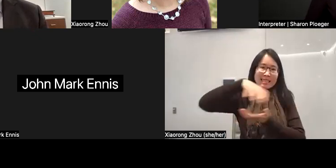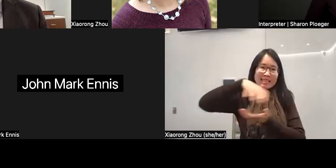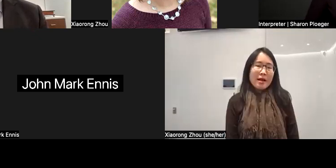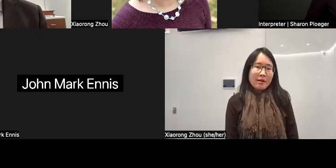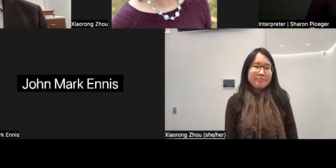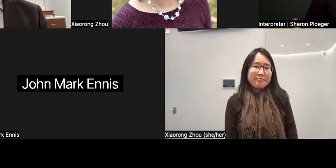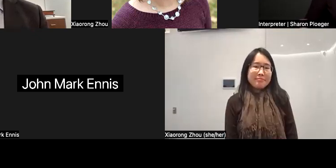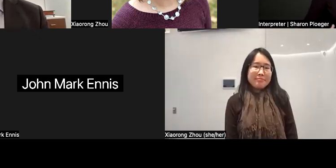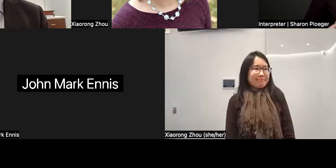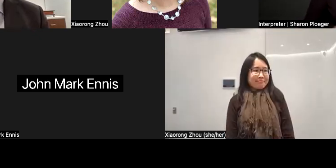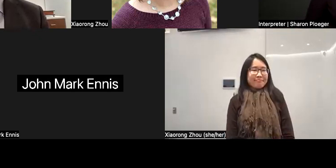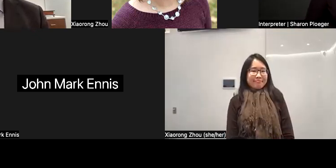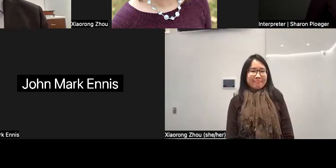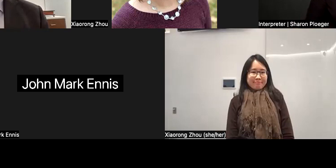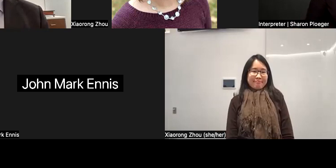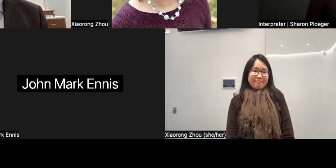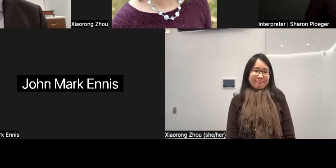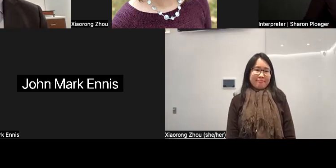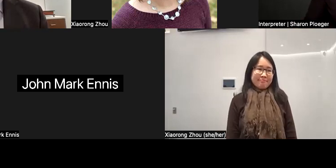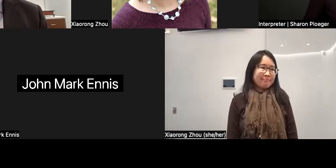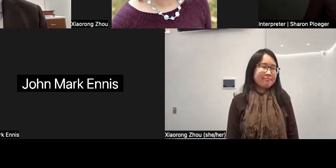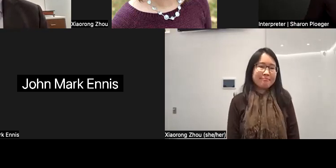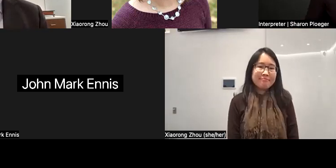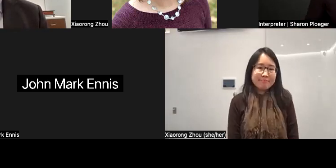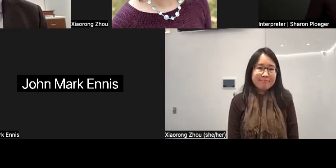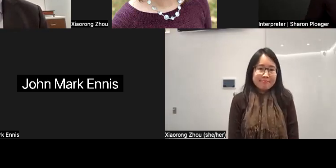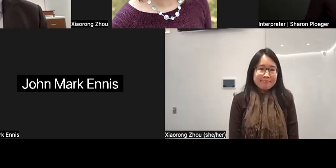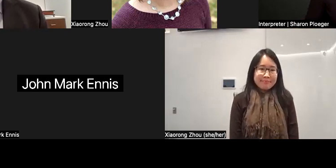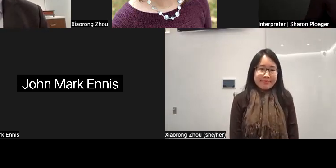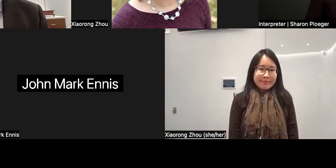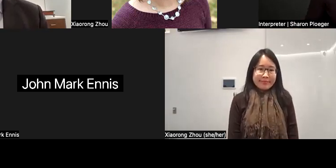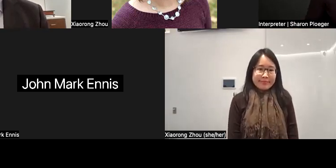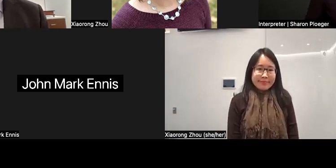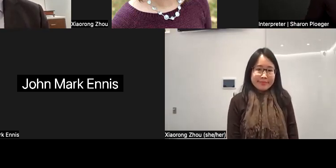blind, wheelchair, deafness, all together in a school for disabilities.